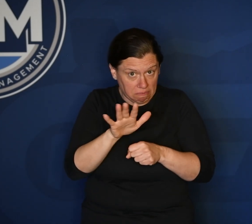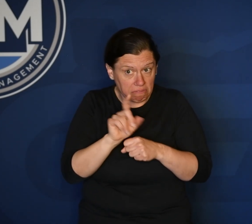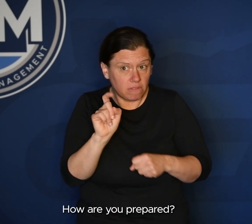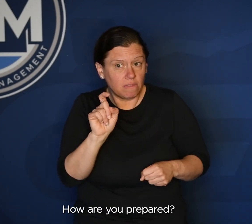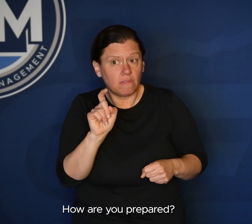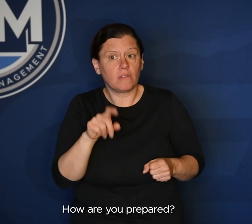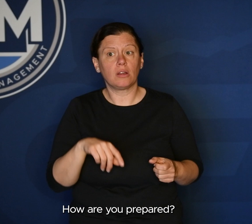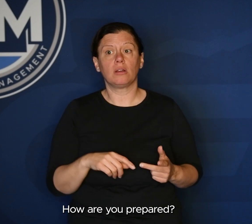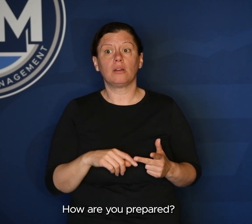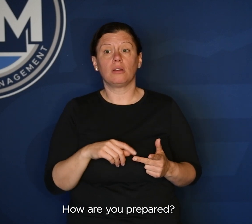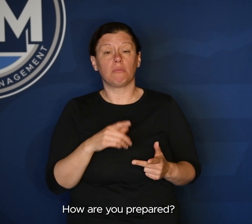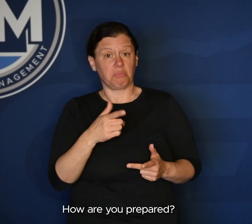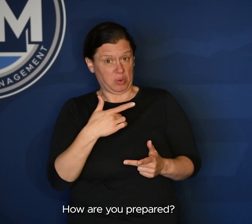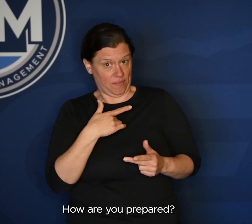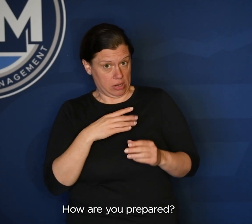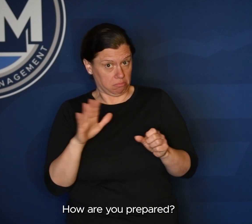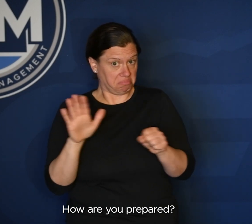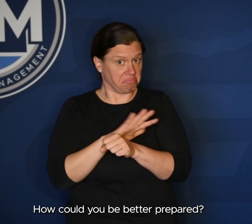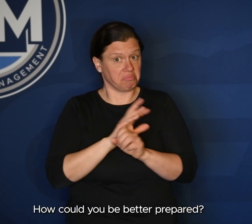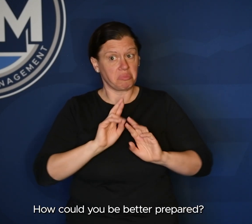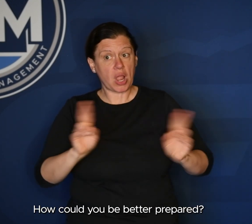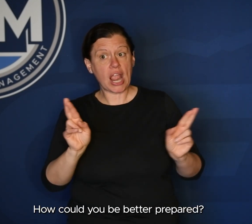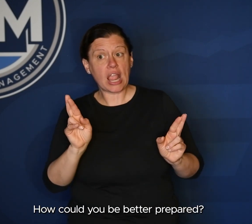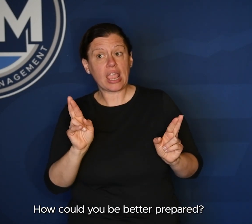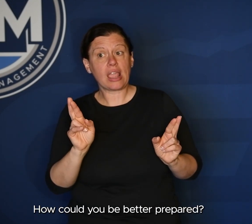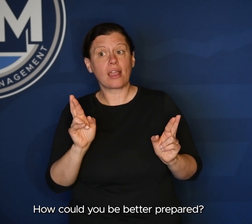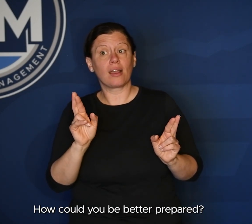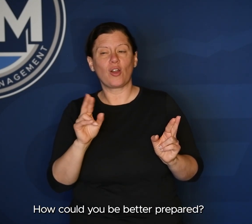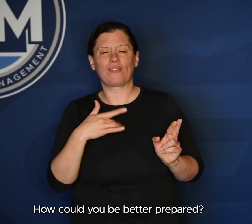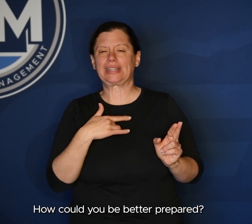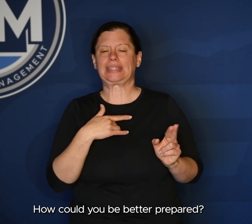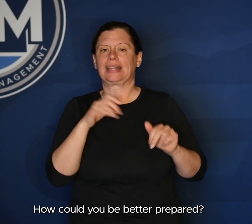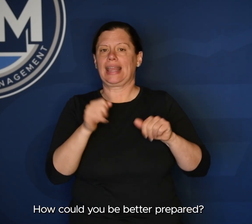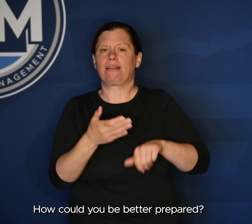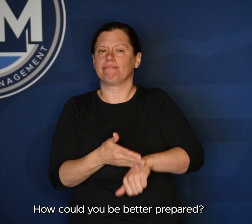How are you prepared? How could you be better prepared?